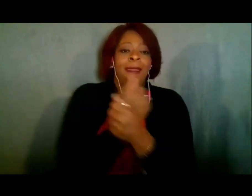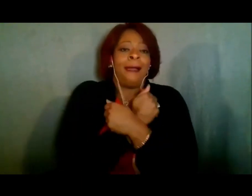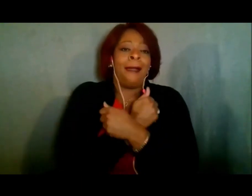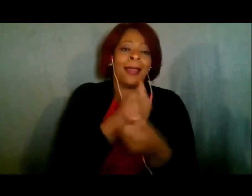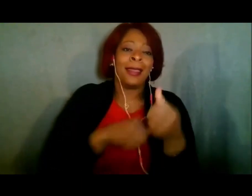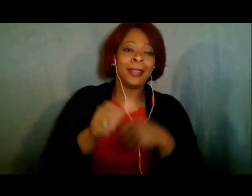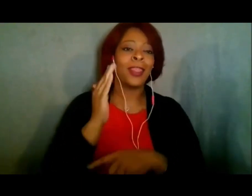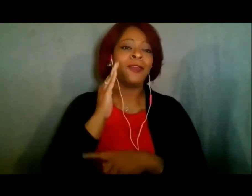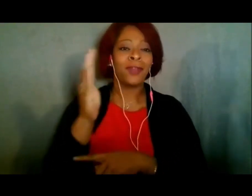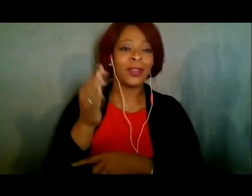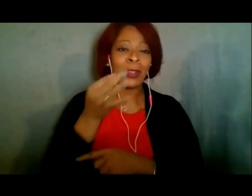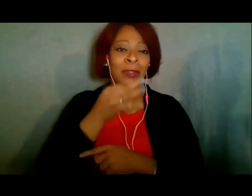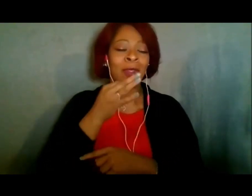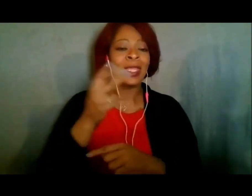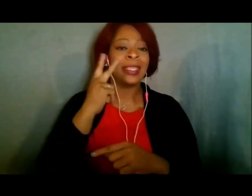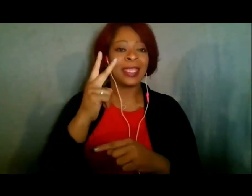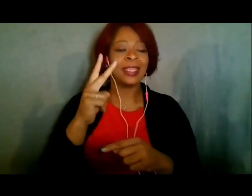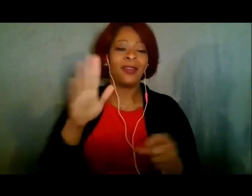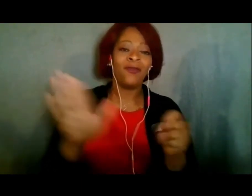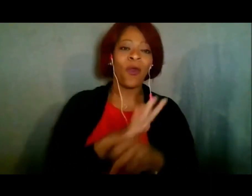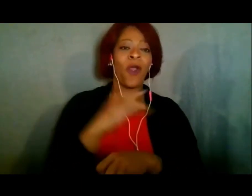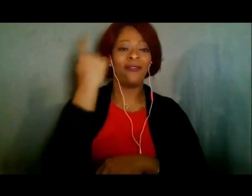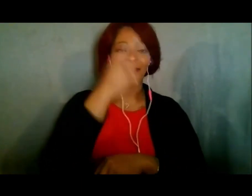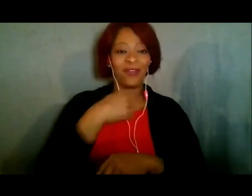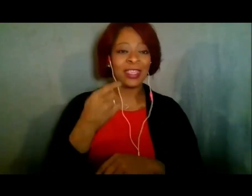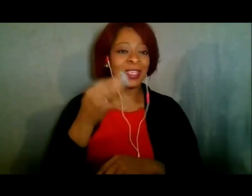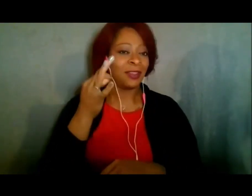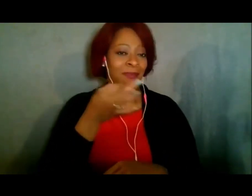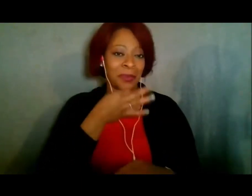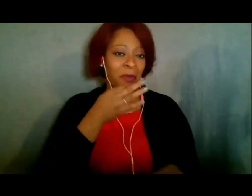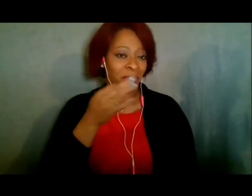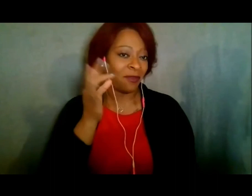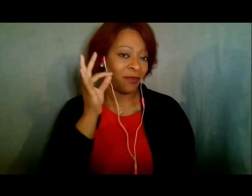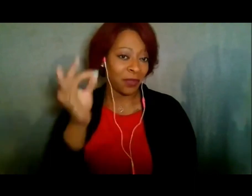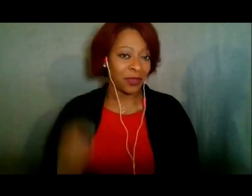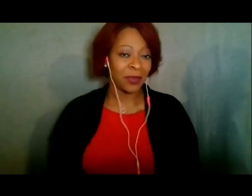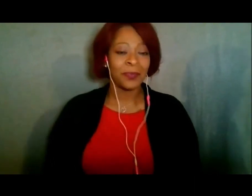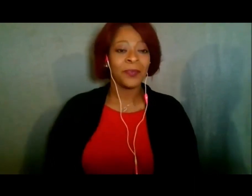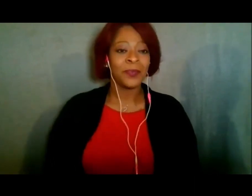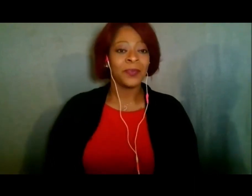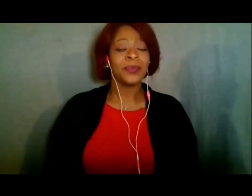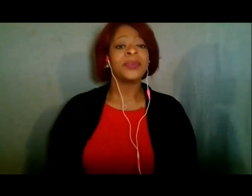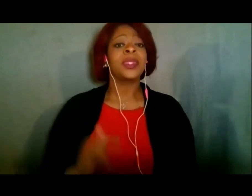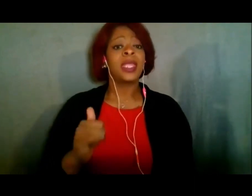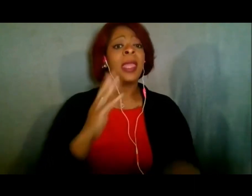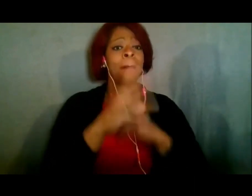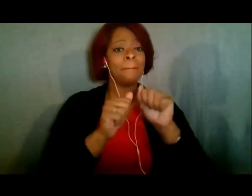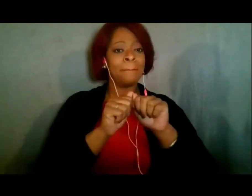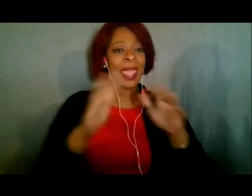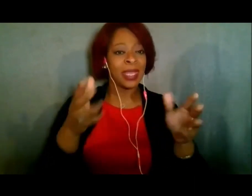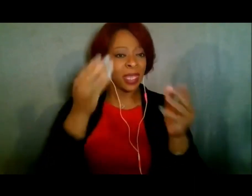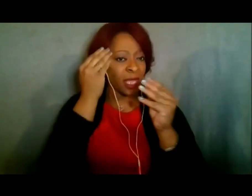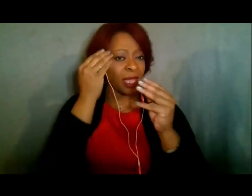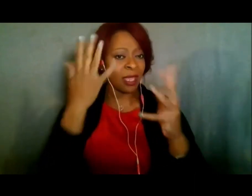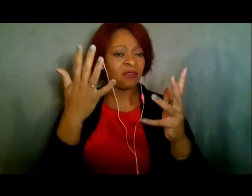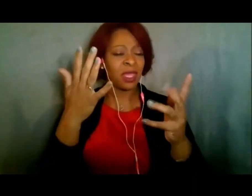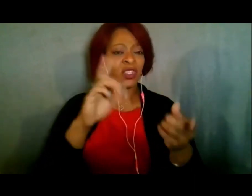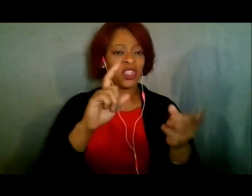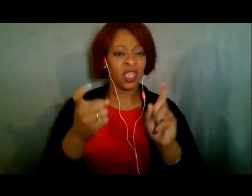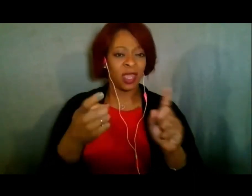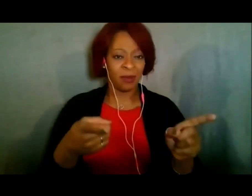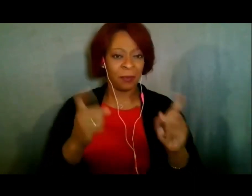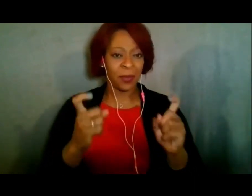and see full faces. But during the pandemic, information has changed very quickly. The situation